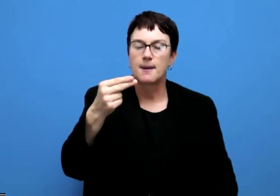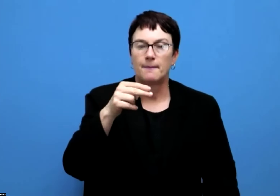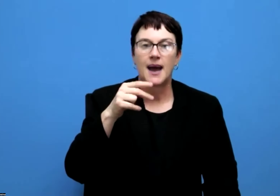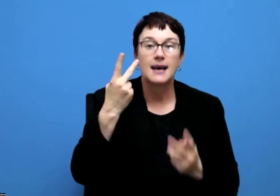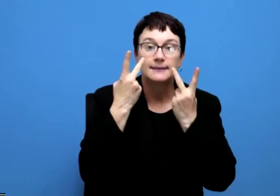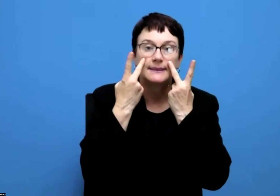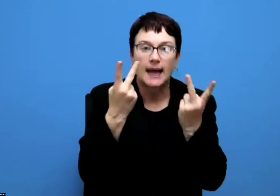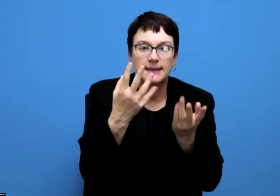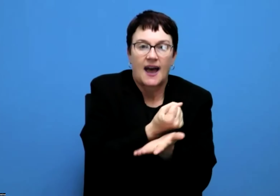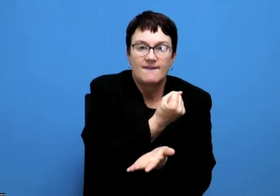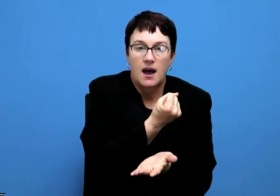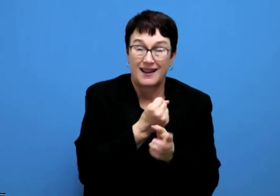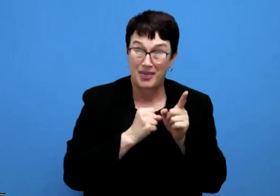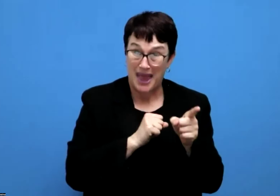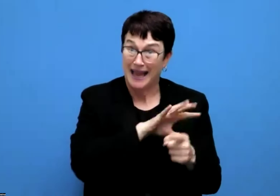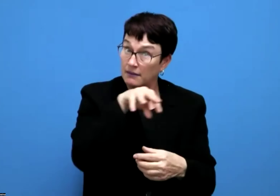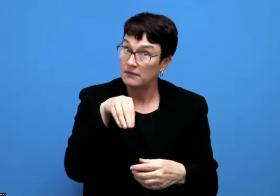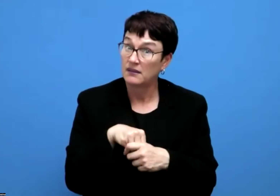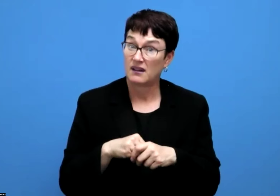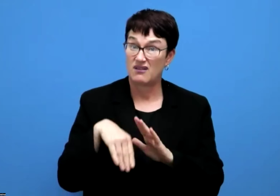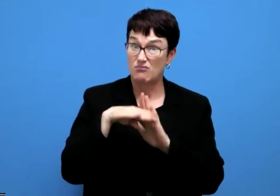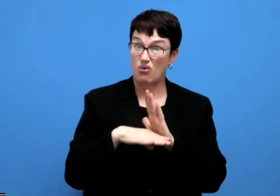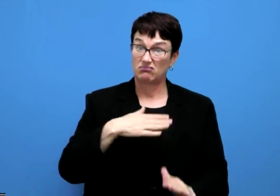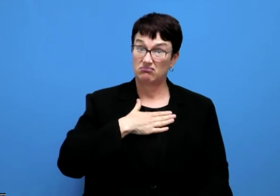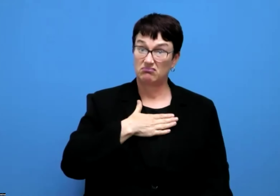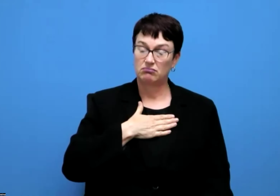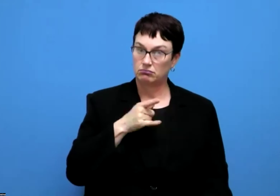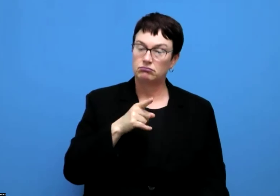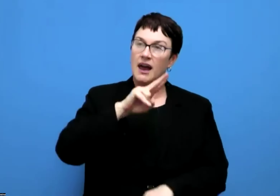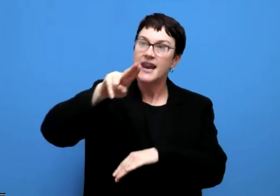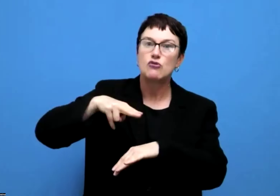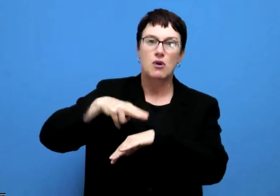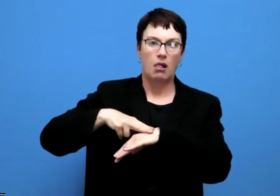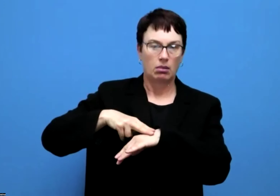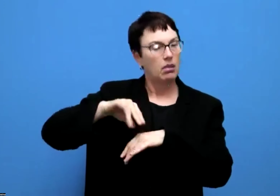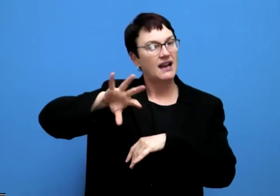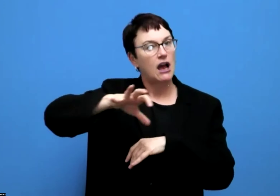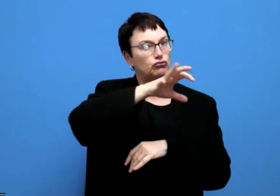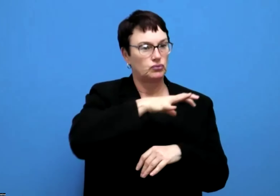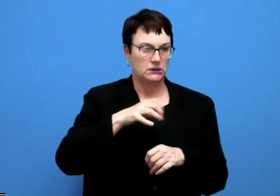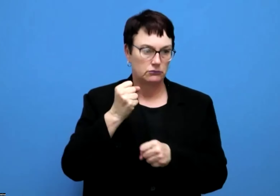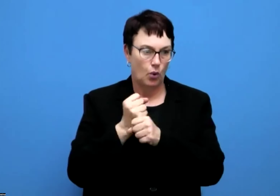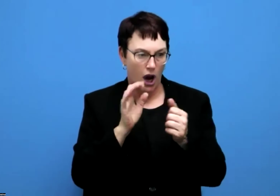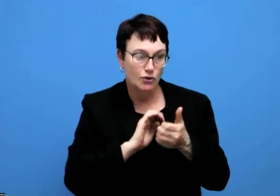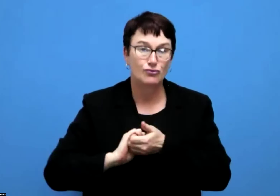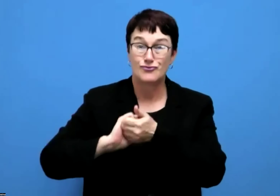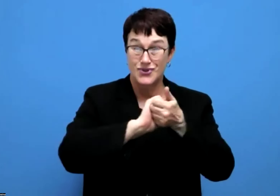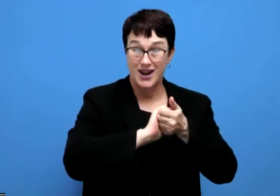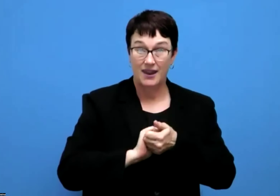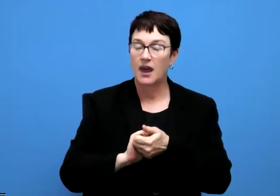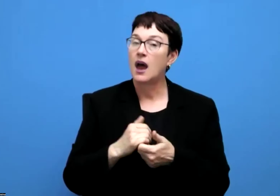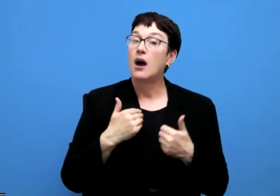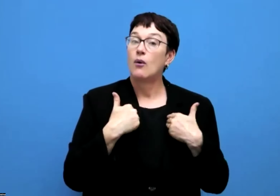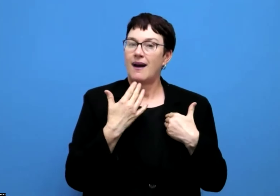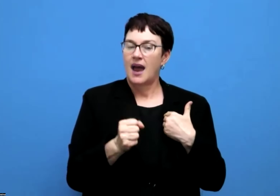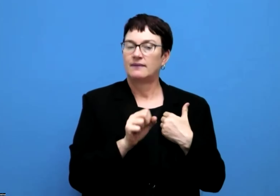technical assistance and tools for governments and national partners. Support ranges from helping ministries adapt WHO guidelines on